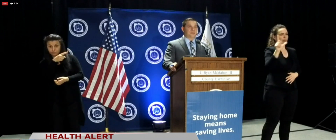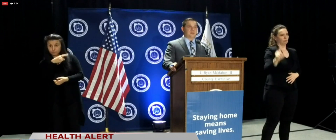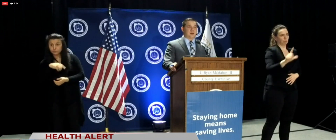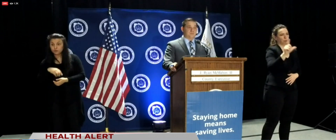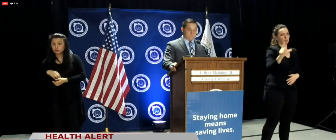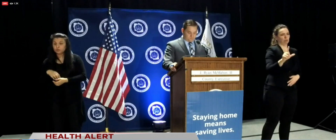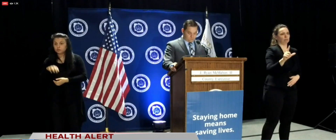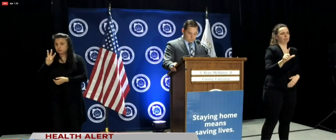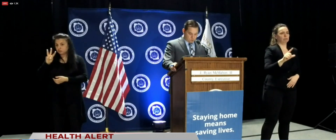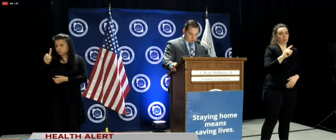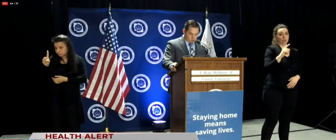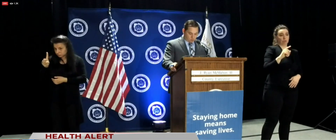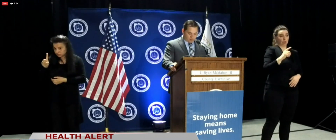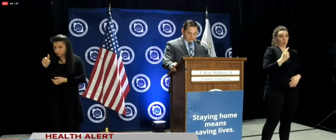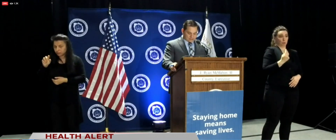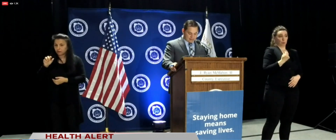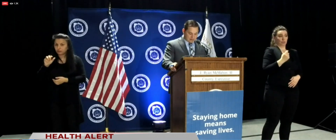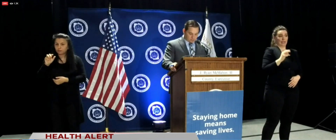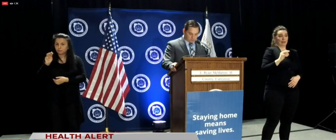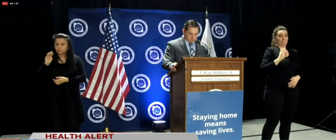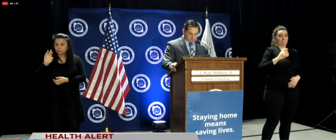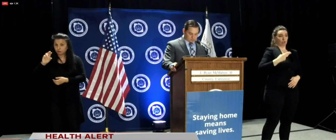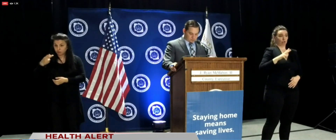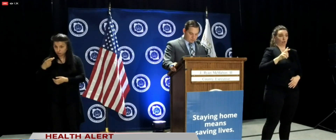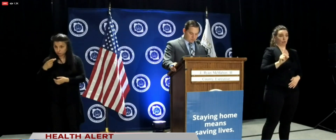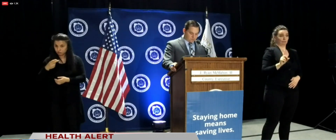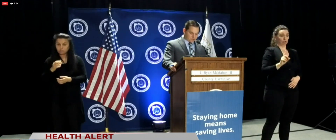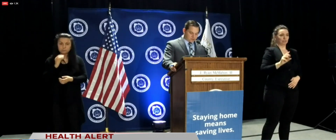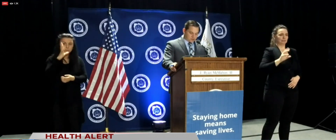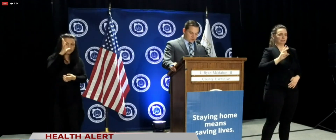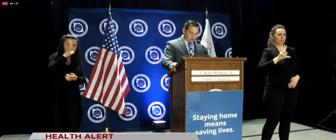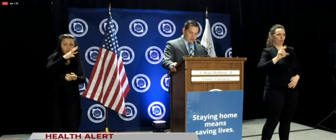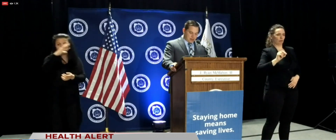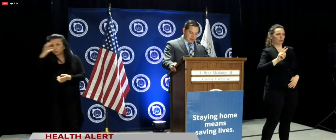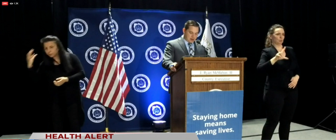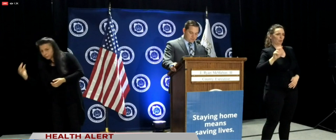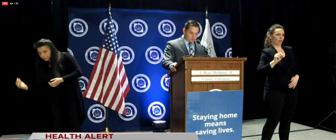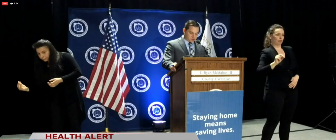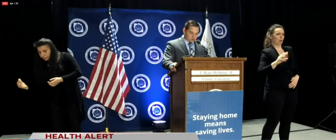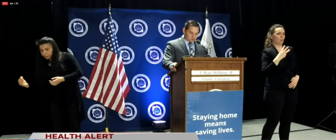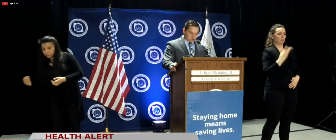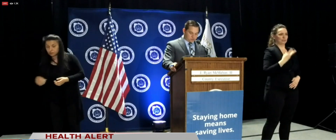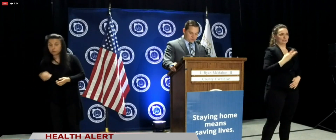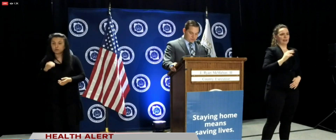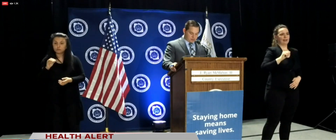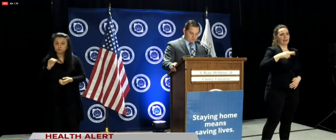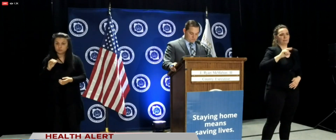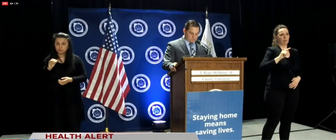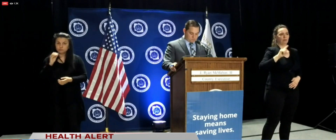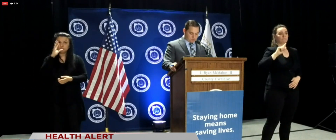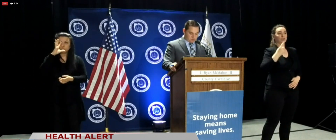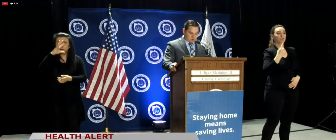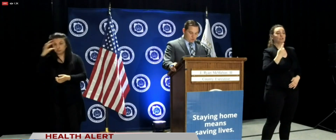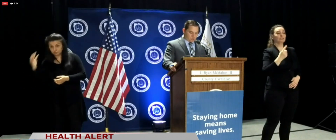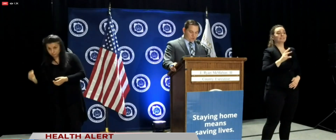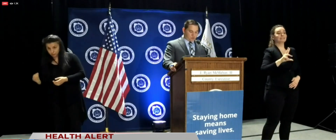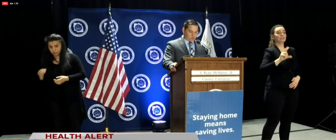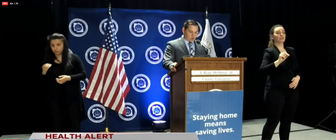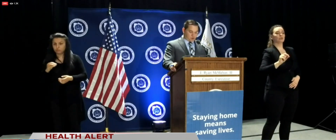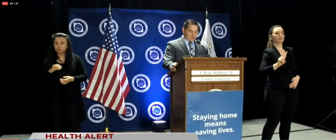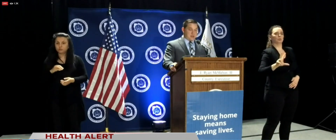2:30 p.m., or Wednesday, April 1st, from 6:30 a.m. to 2:30 p.m.,